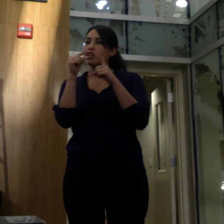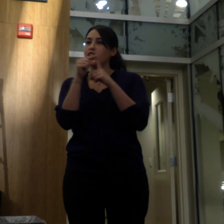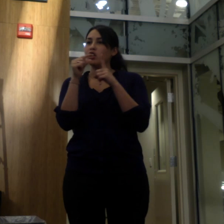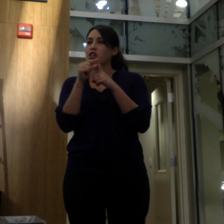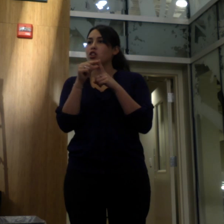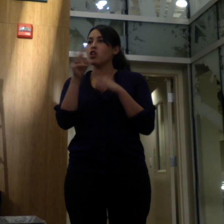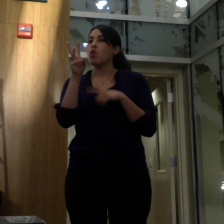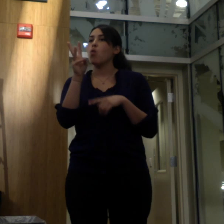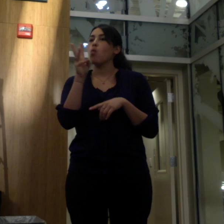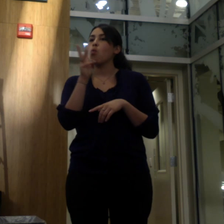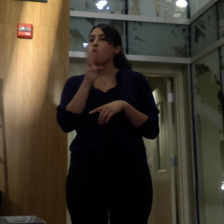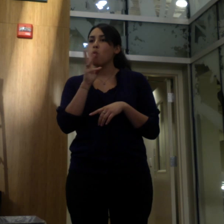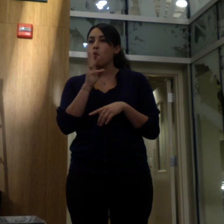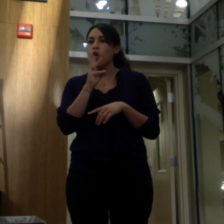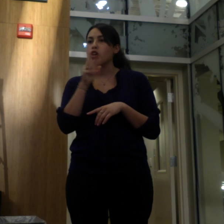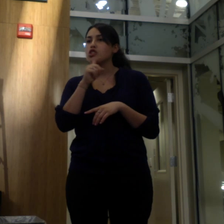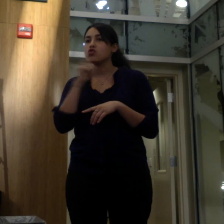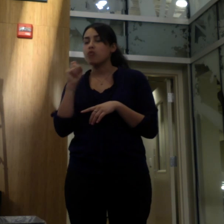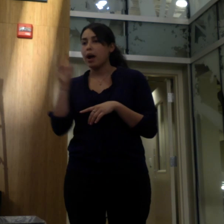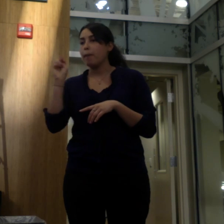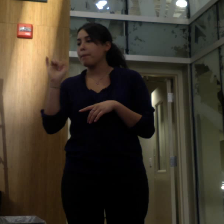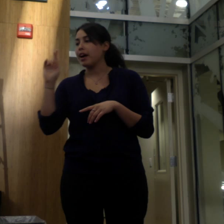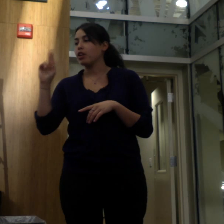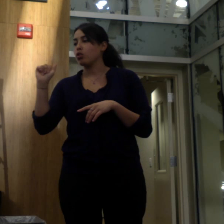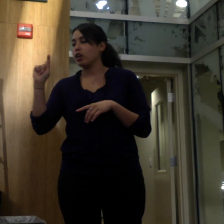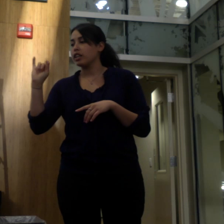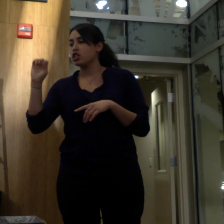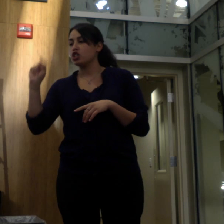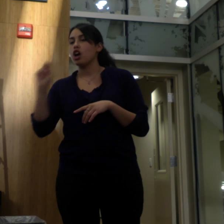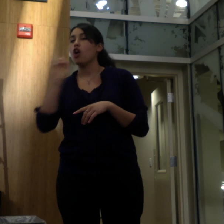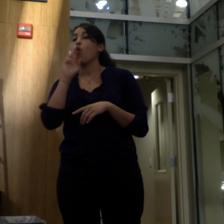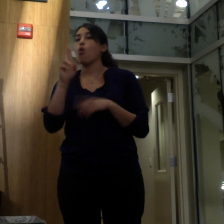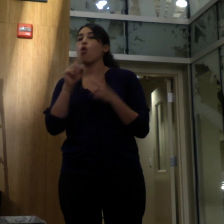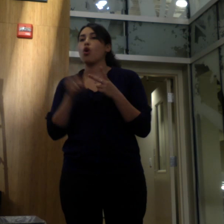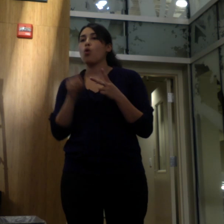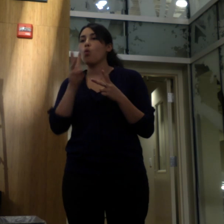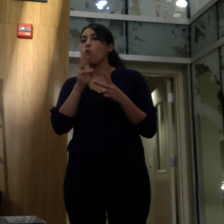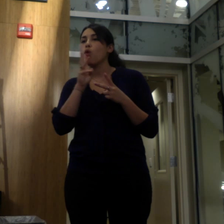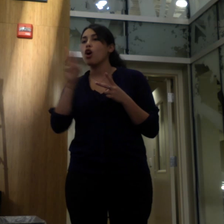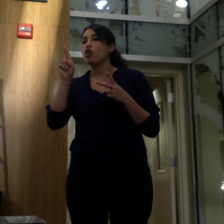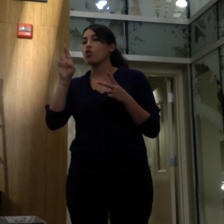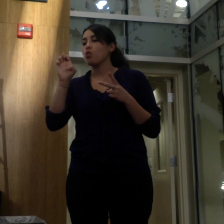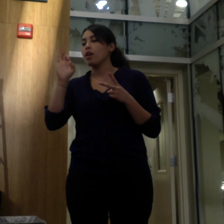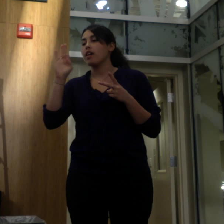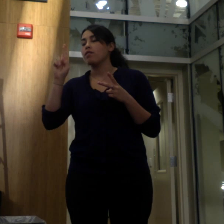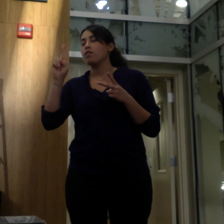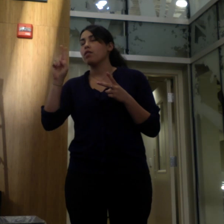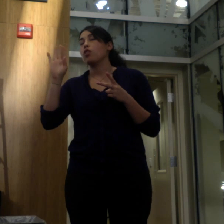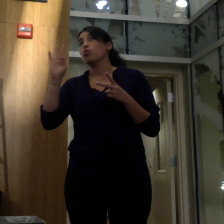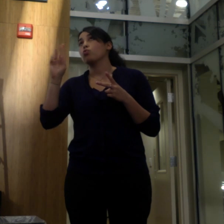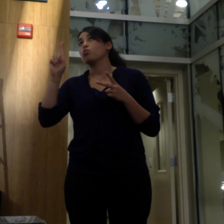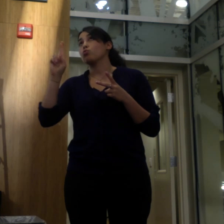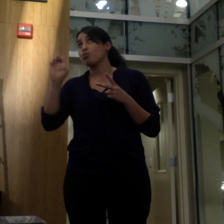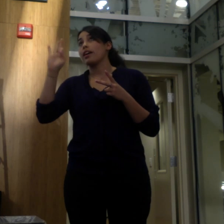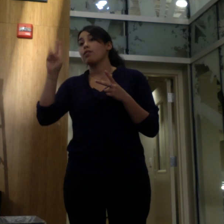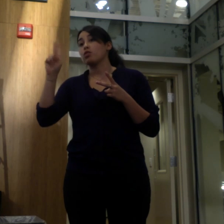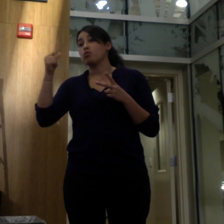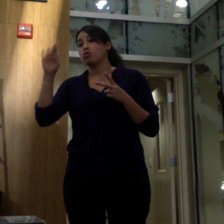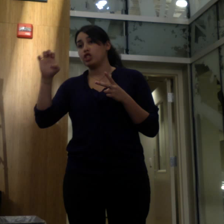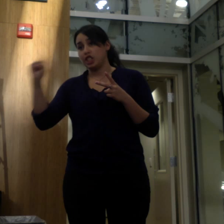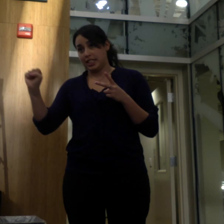water drought migration, water refugees, because water is going to become a really big issue in the near